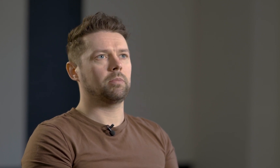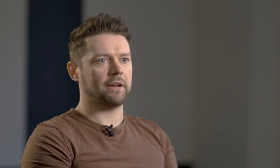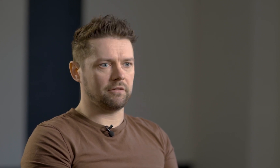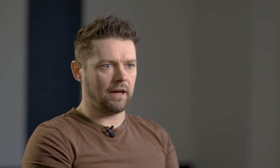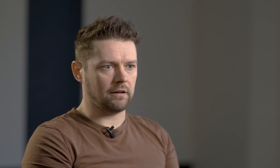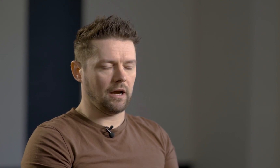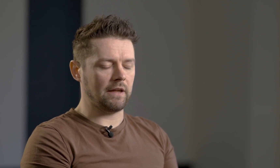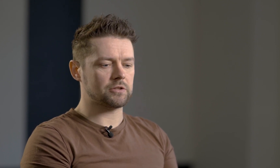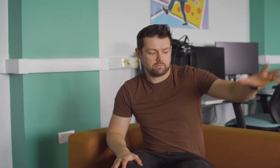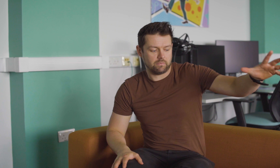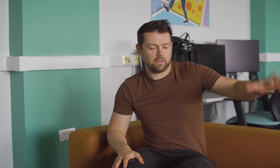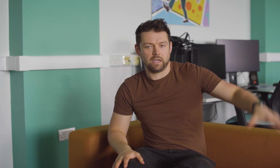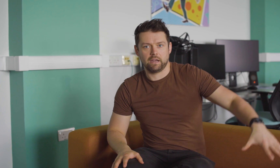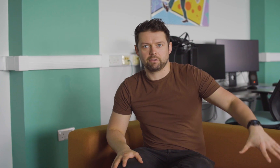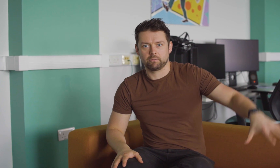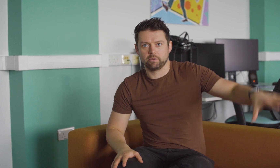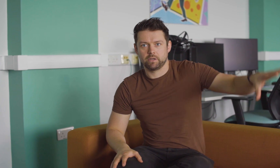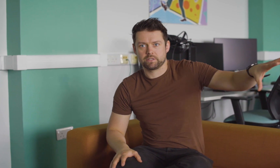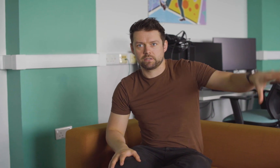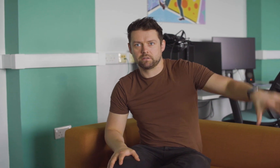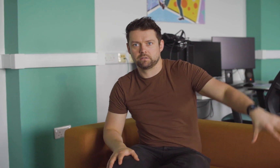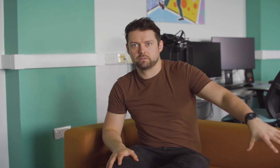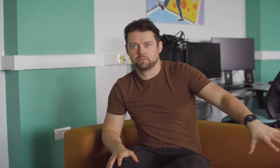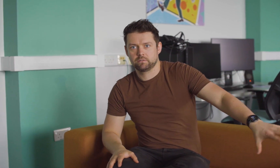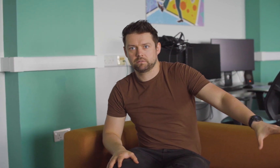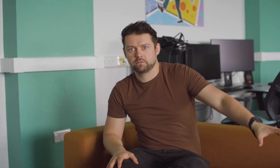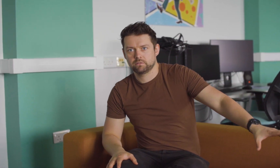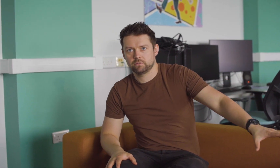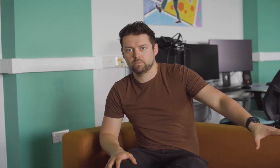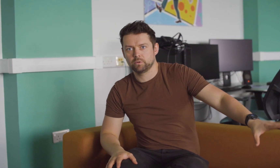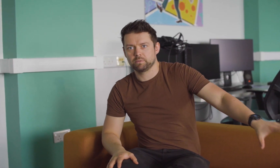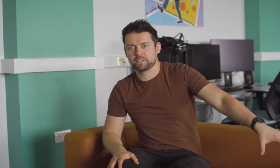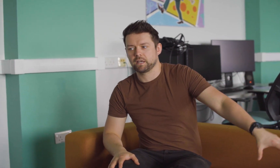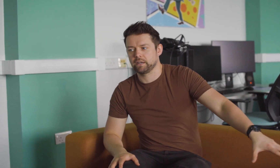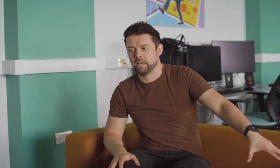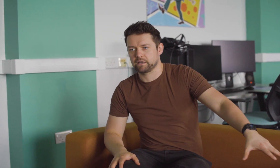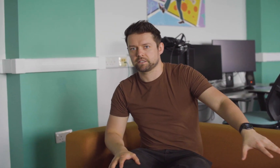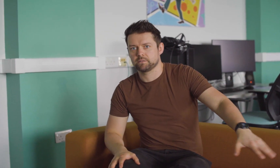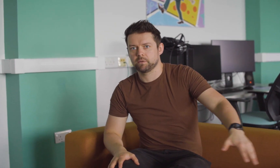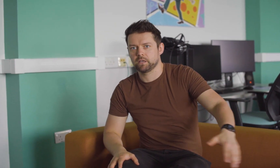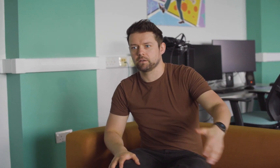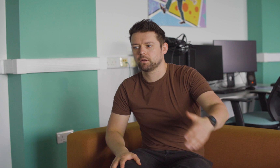plan an event and then suddenly think, oh, we need to make this accessible for deaf people. For me, that's the wrong way